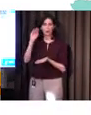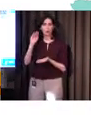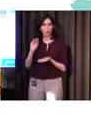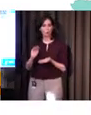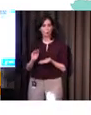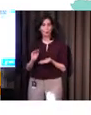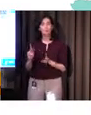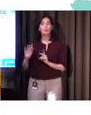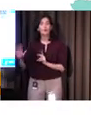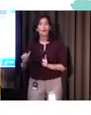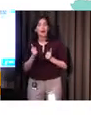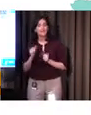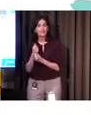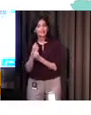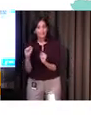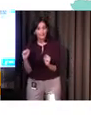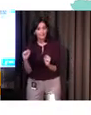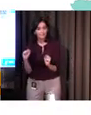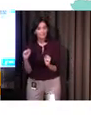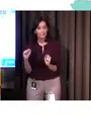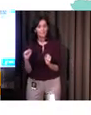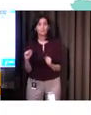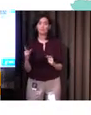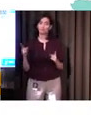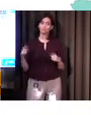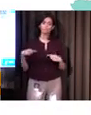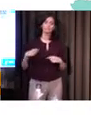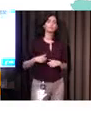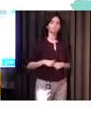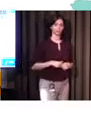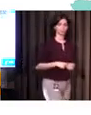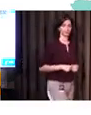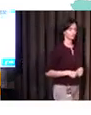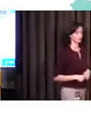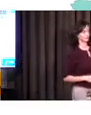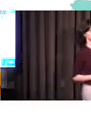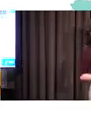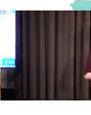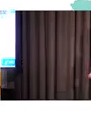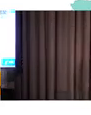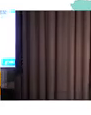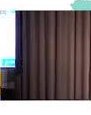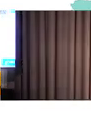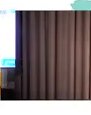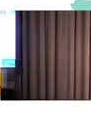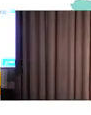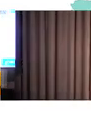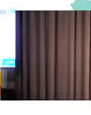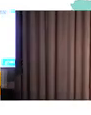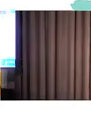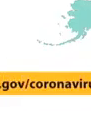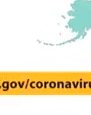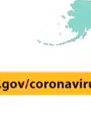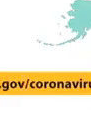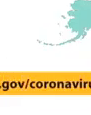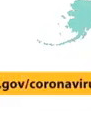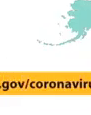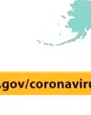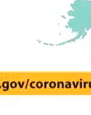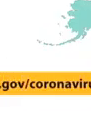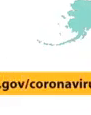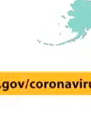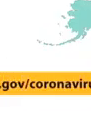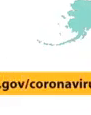save lives. In short, and I've been saying this for a long time now, but it really is this simple. If we are just good neighbors to one